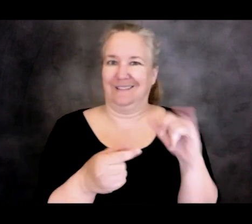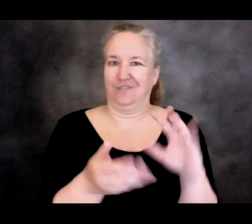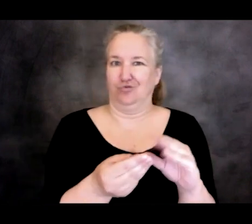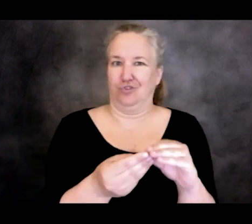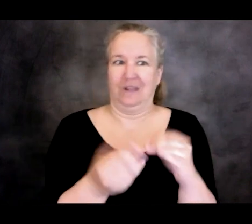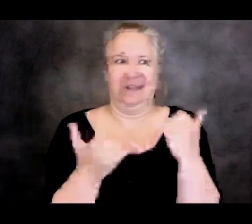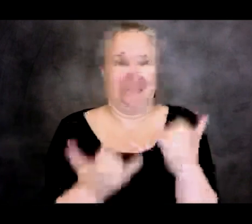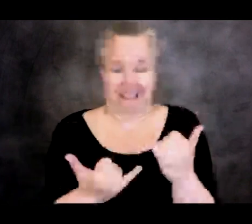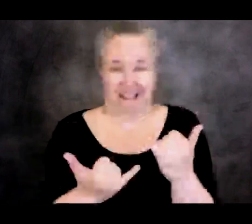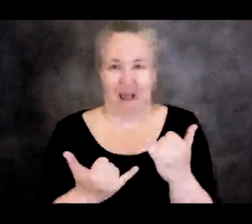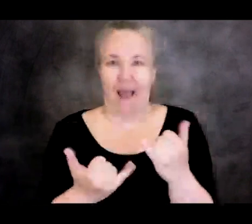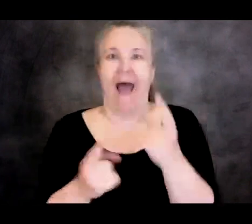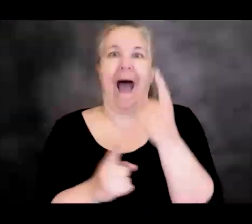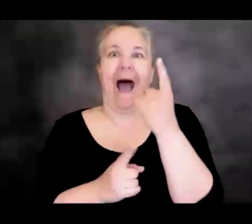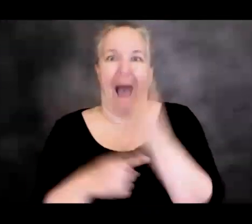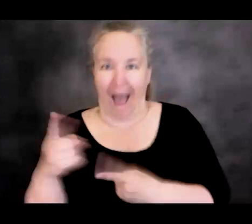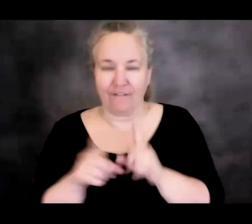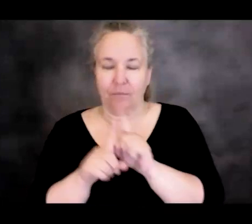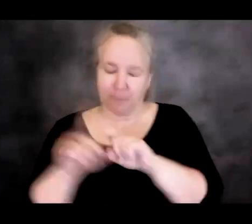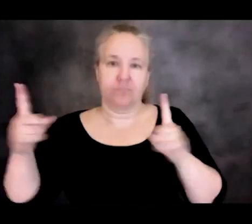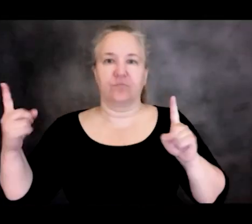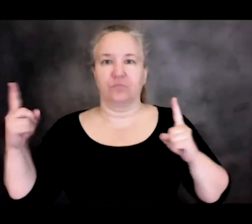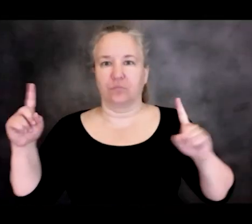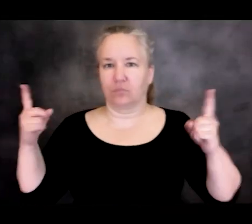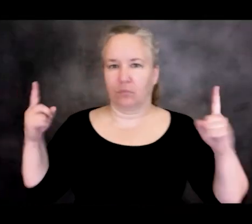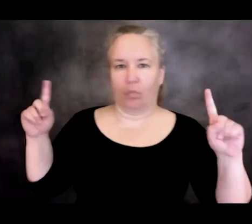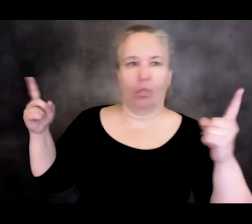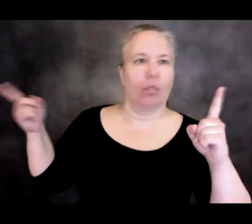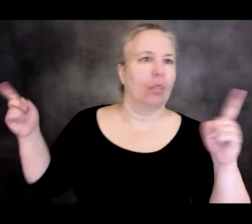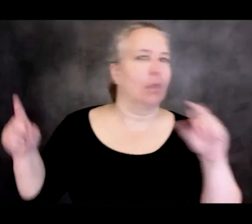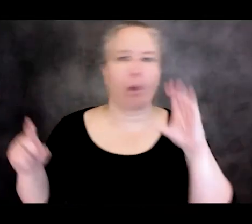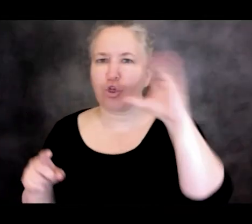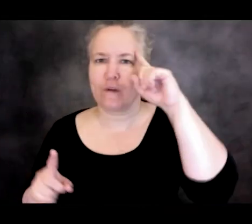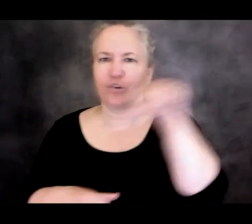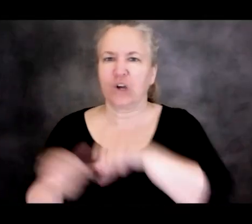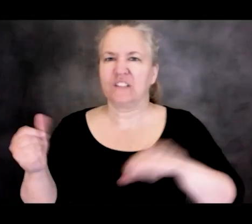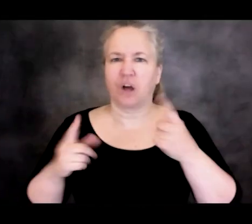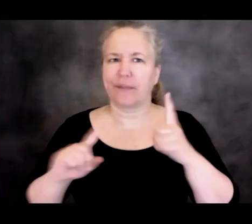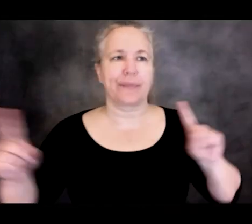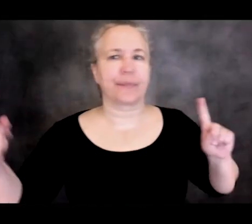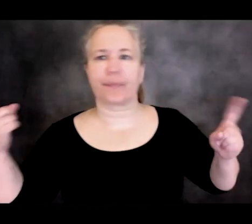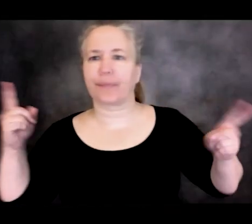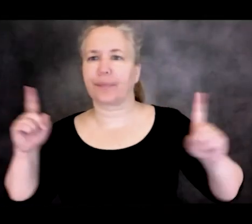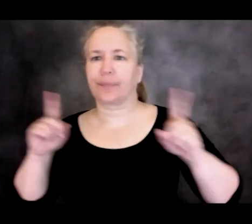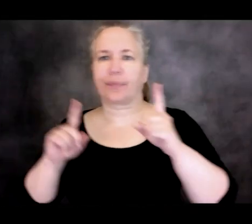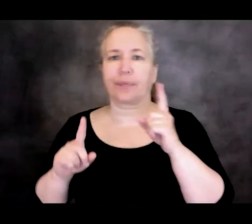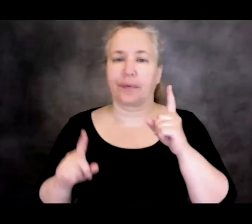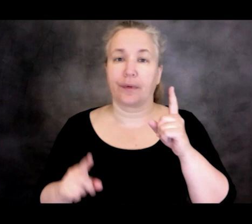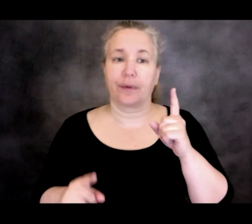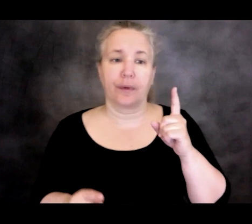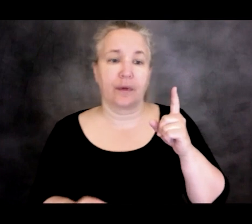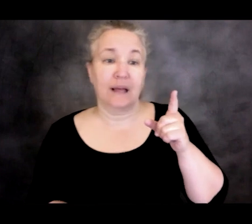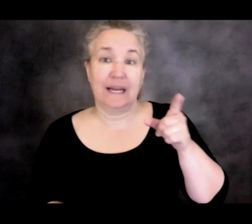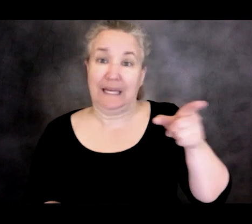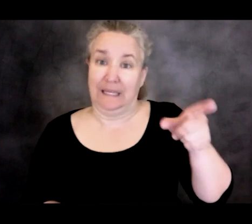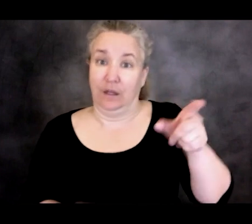these halves now wander the world seeking one another. And for him, love, he suggests, is